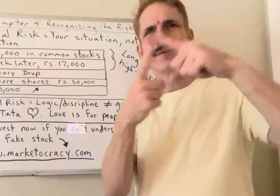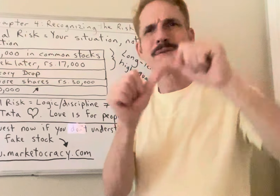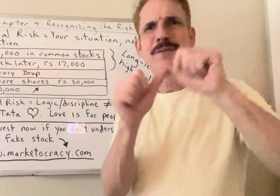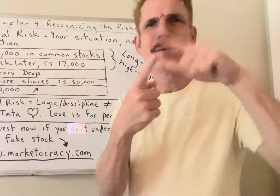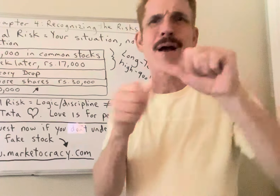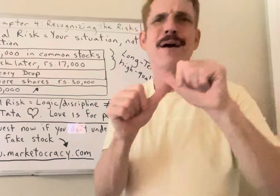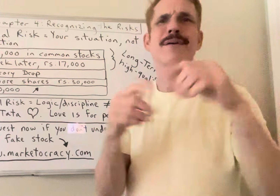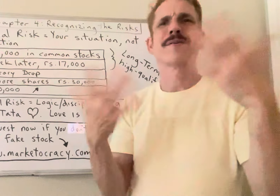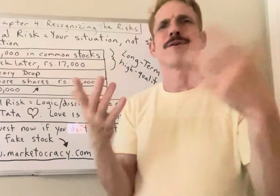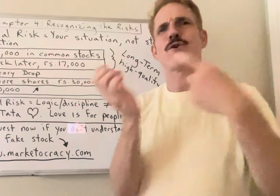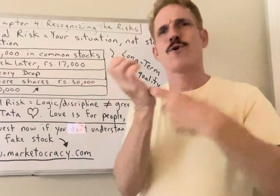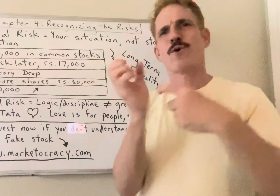said